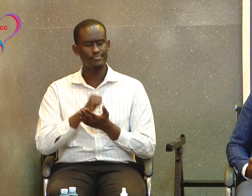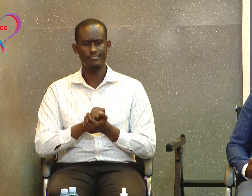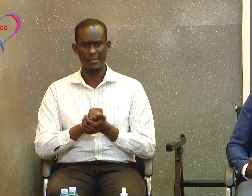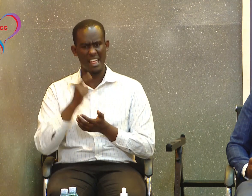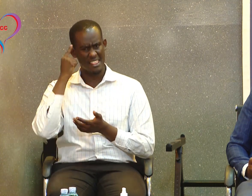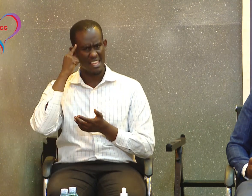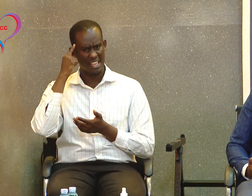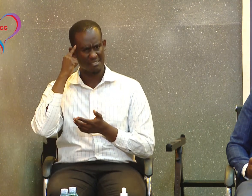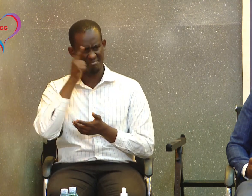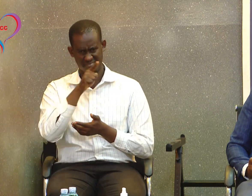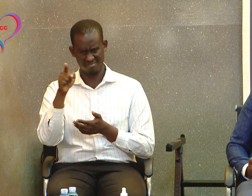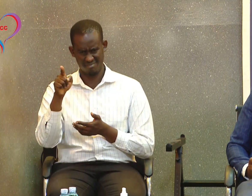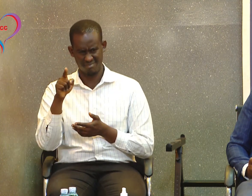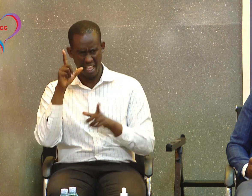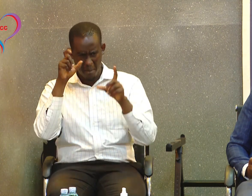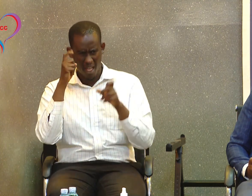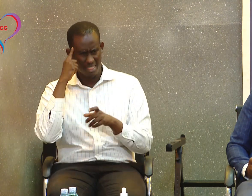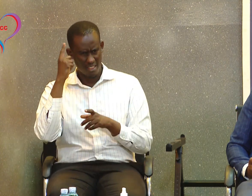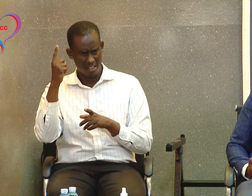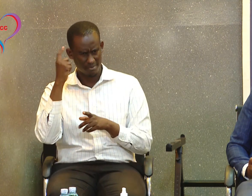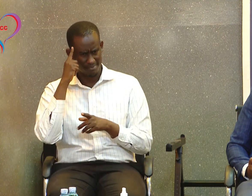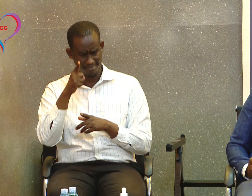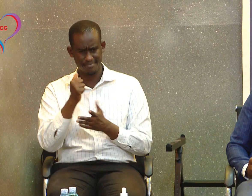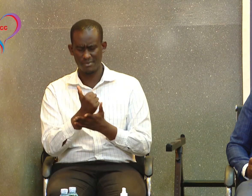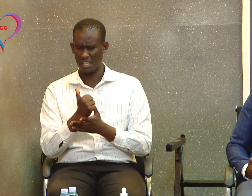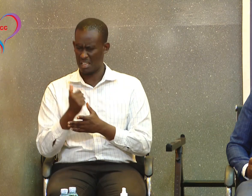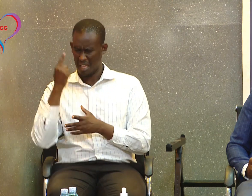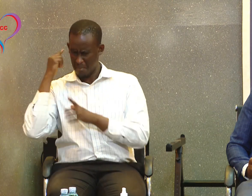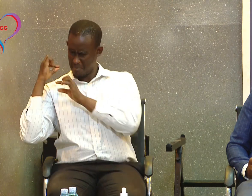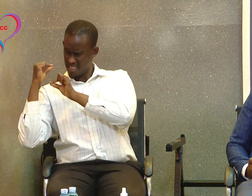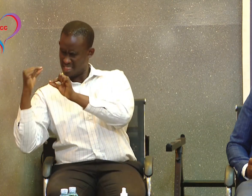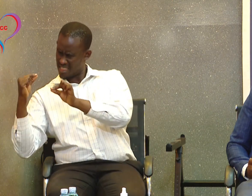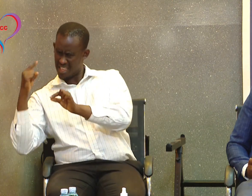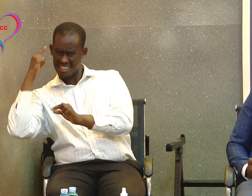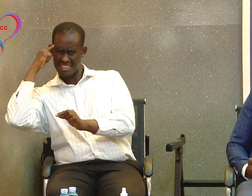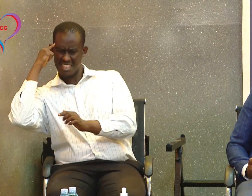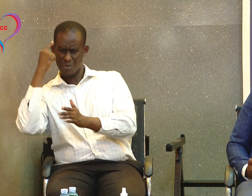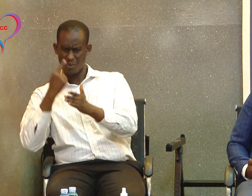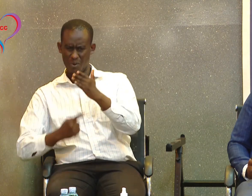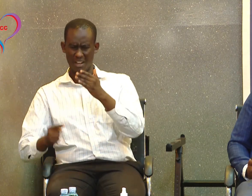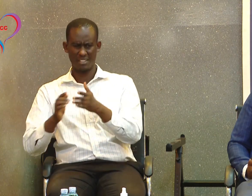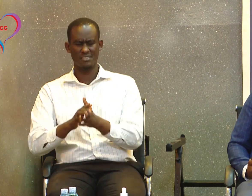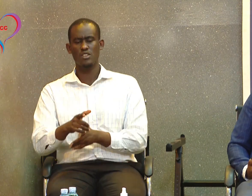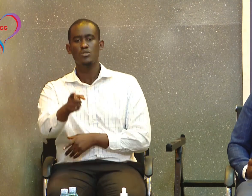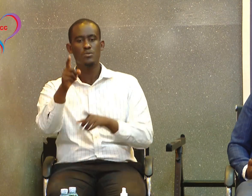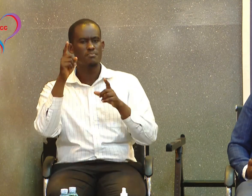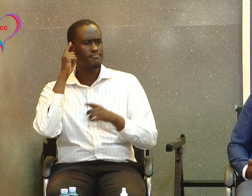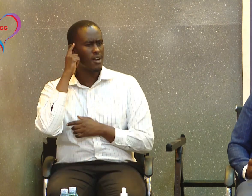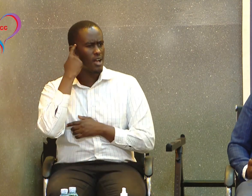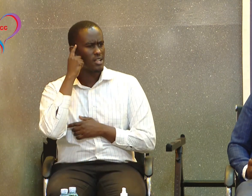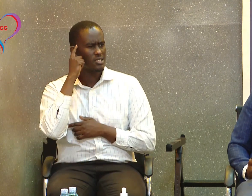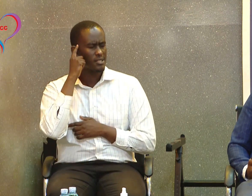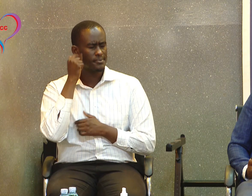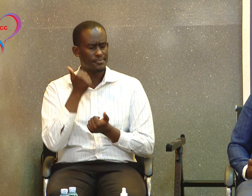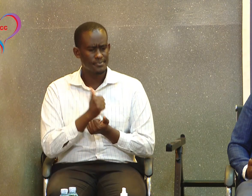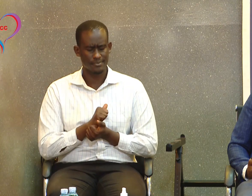Pilate. Kakati ndowooza okuba mu akafaananyi okutegeera ki ekigenda mu birowoozo bya Pilato. I just want you to imagine these Romans